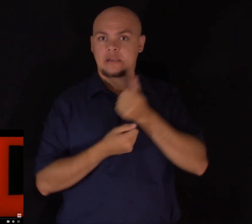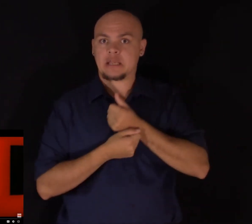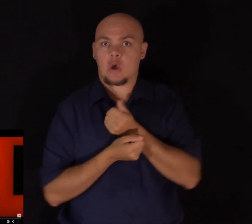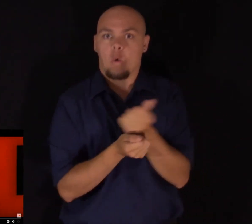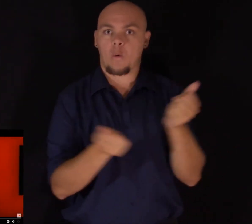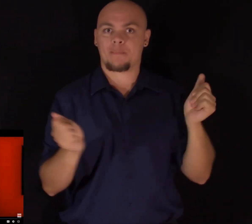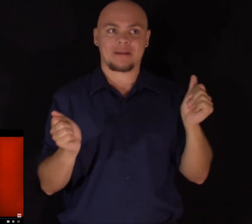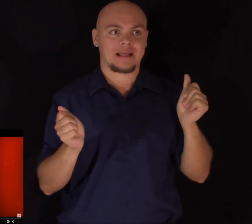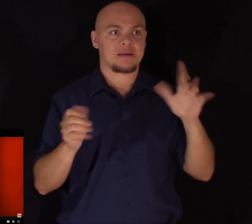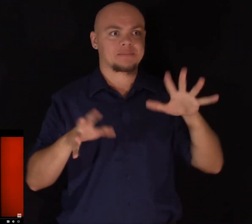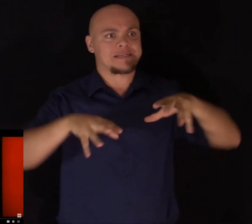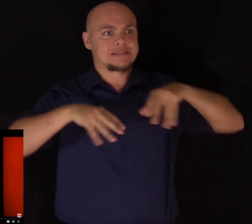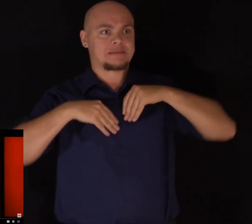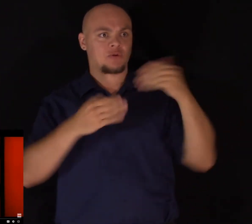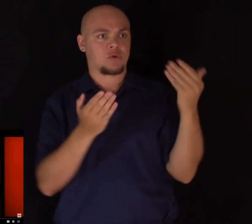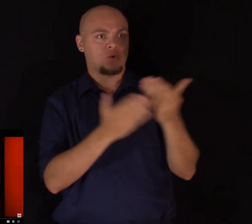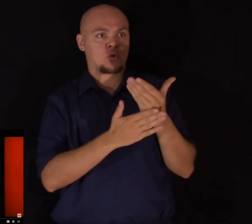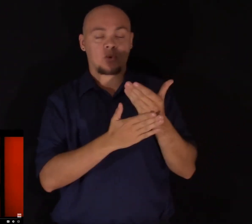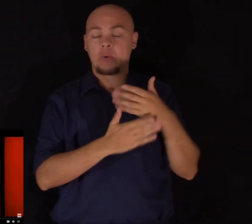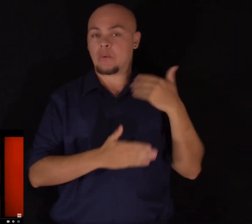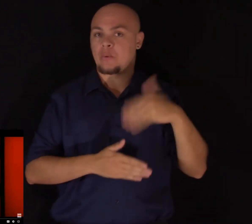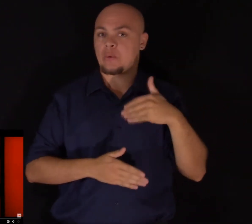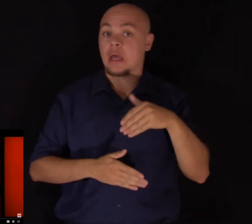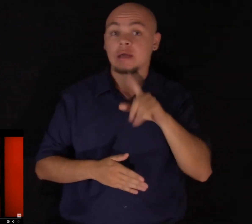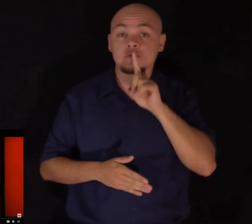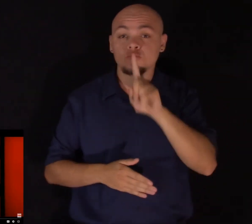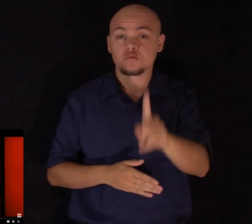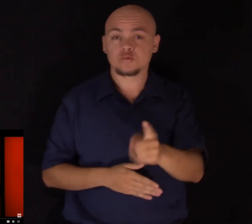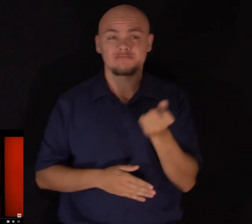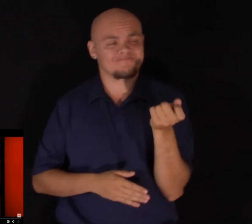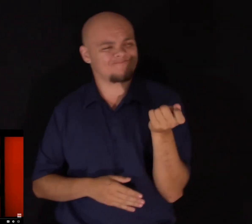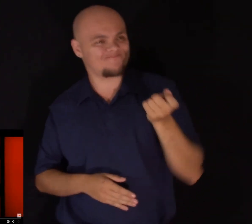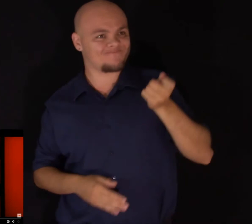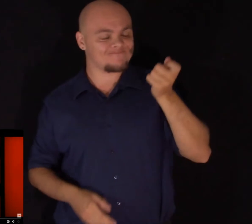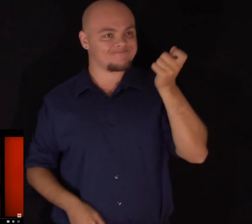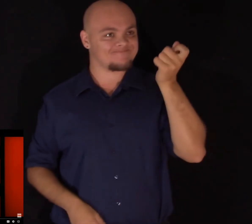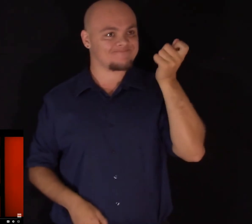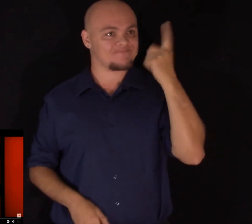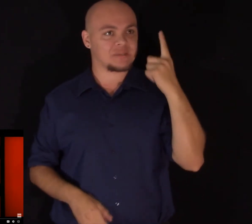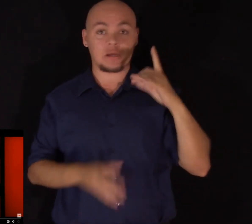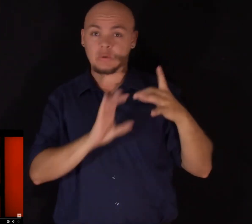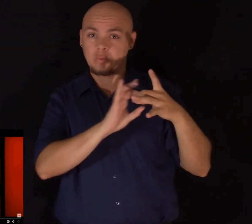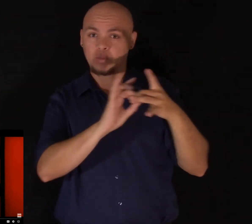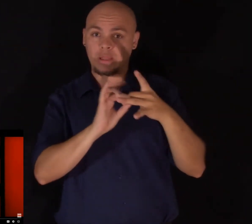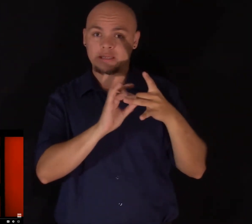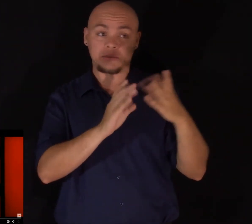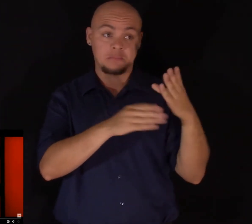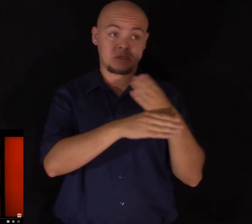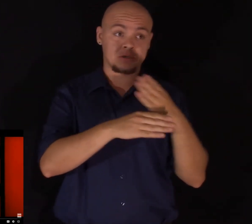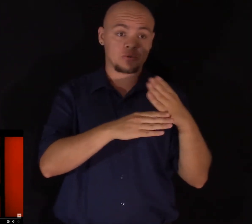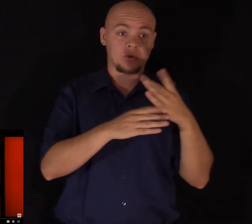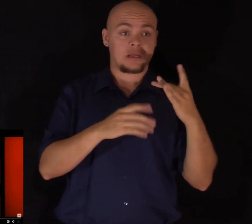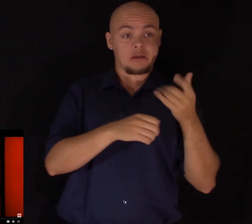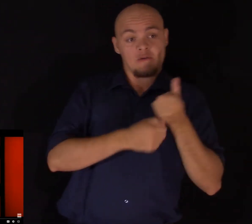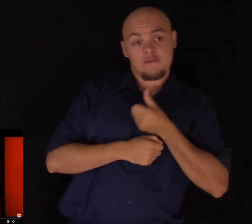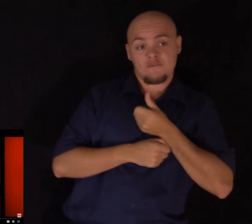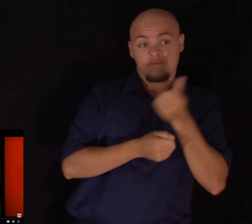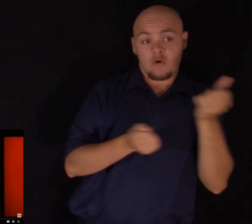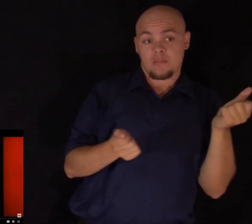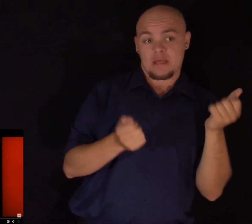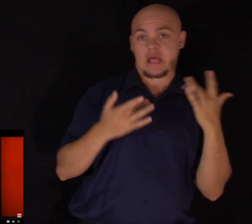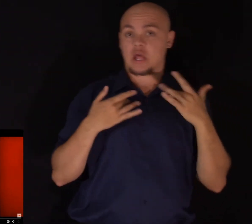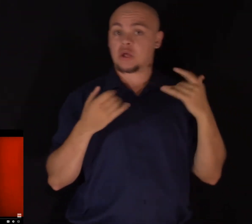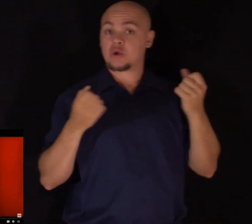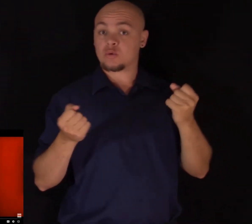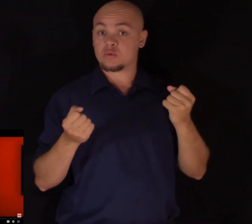second thing, in addition to really finally understanding the relationship between vulnerability and courage, the second thing I learned